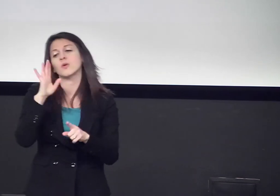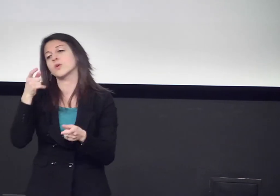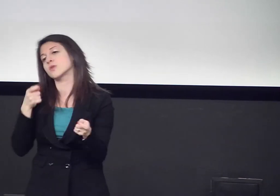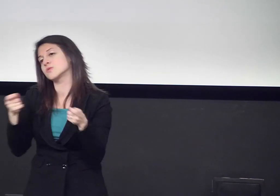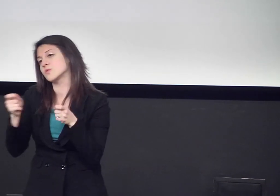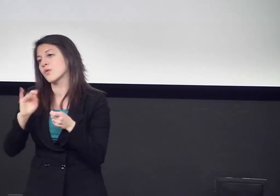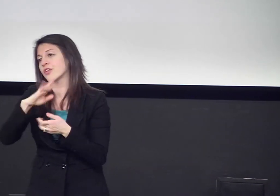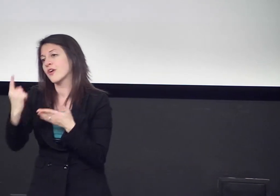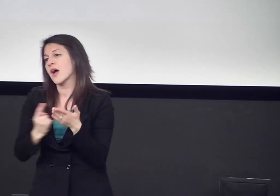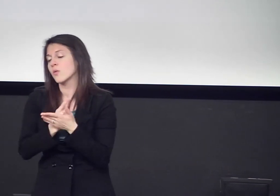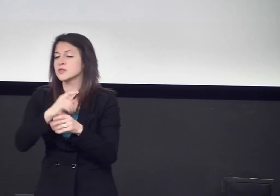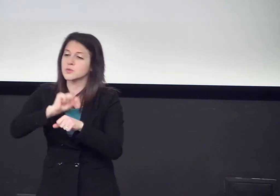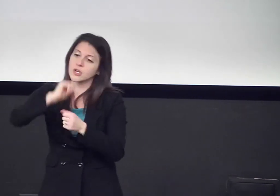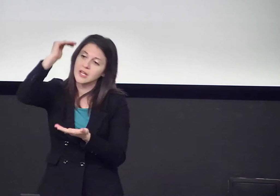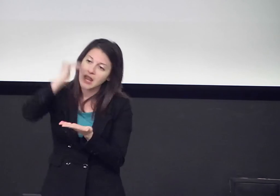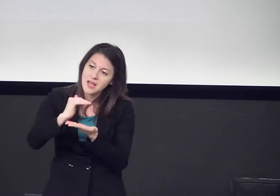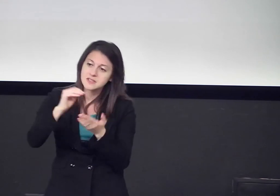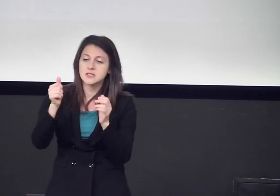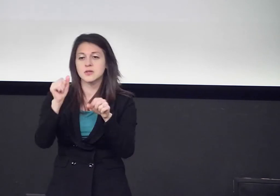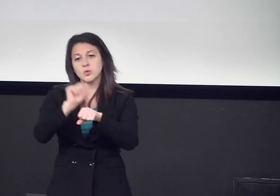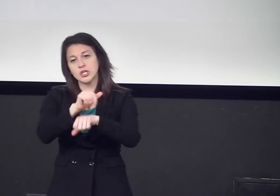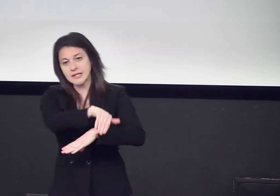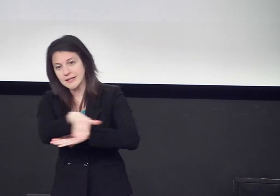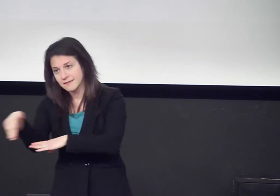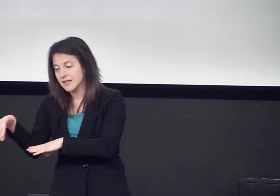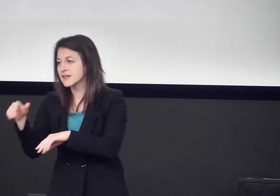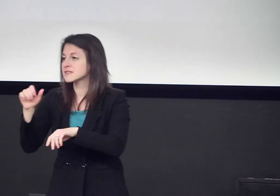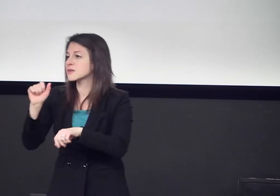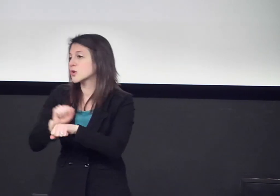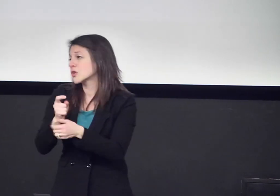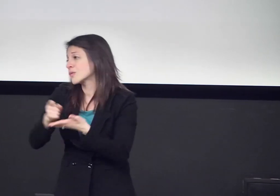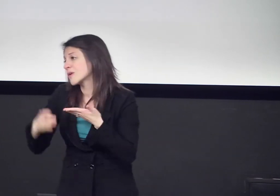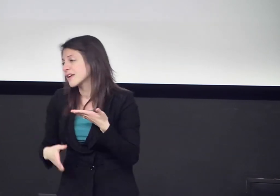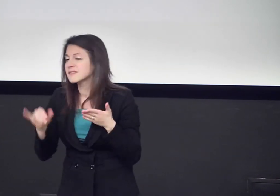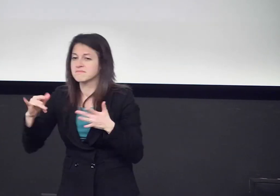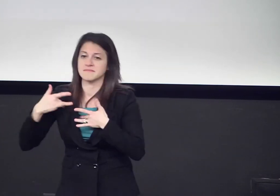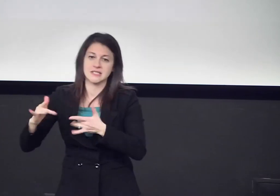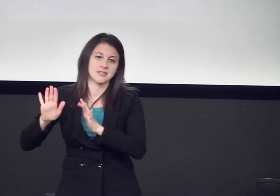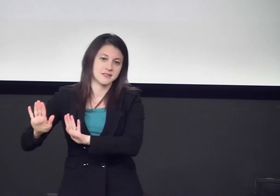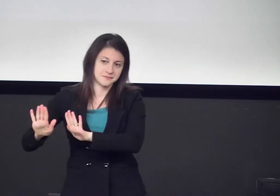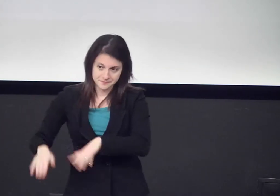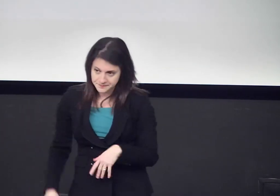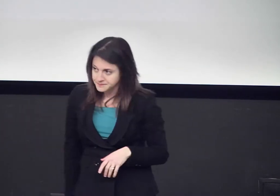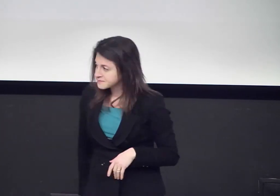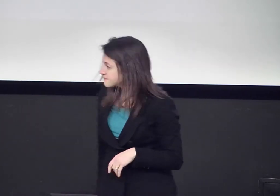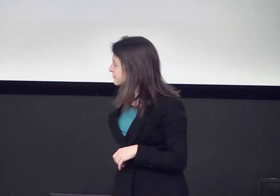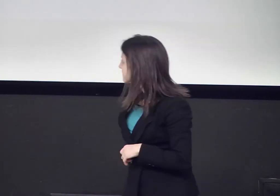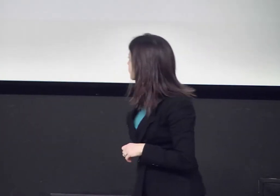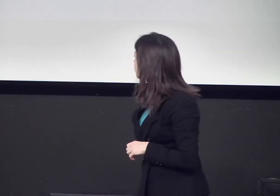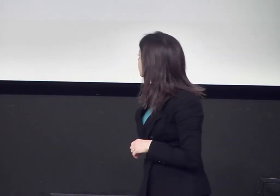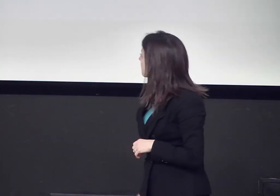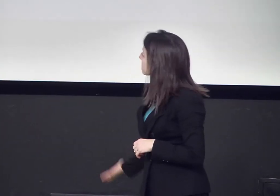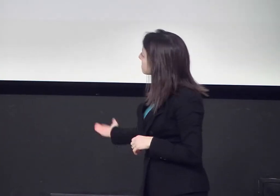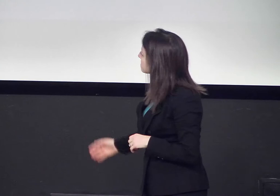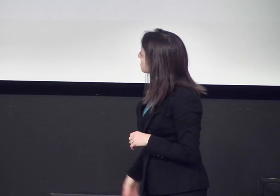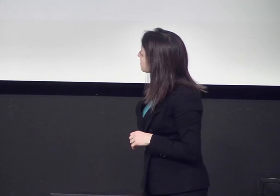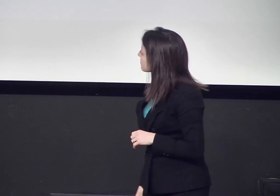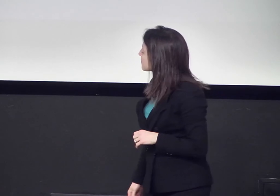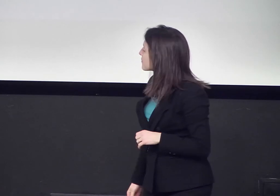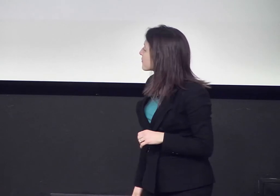manage. And other interpreters would decide to take time off from working VRS in order to be able to feel like they had